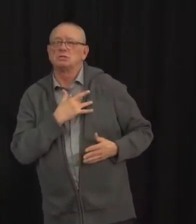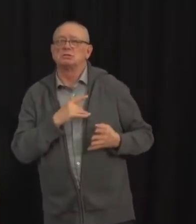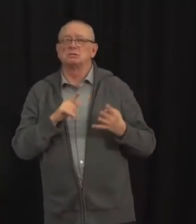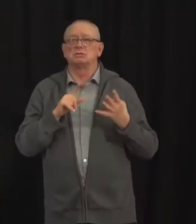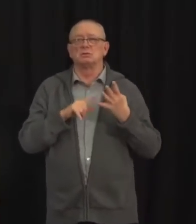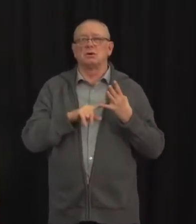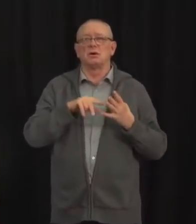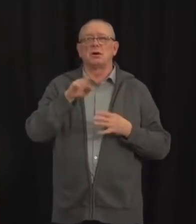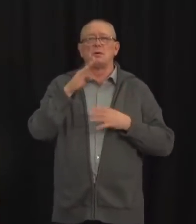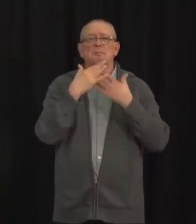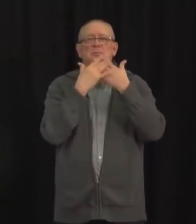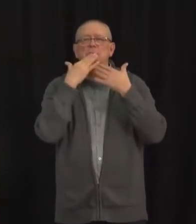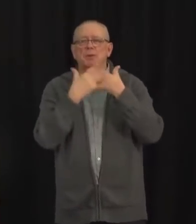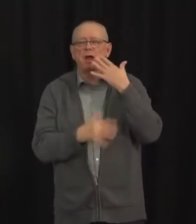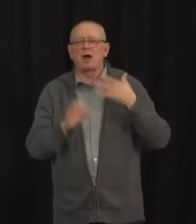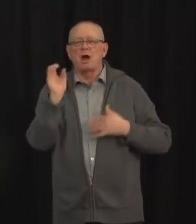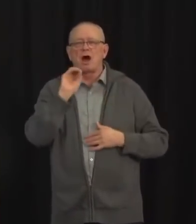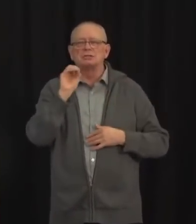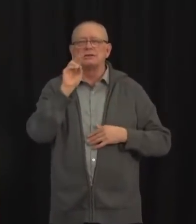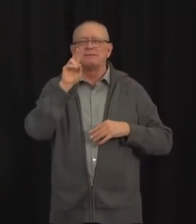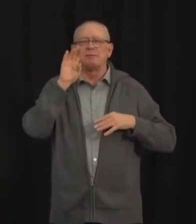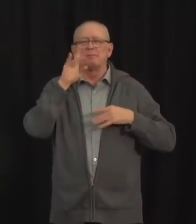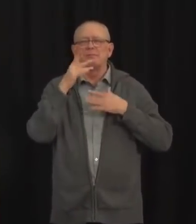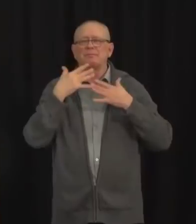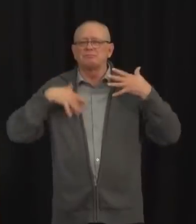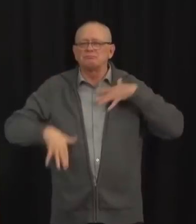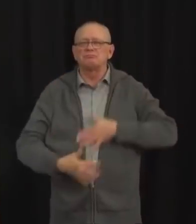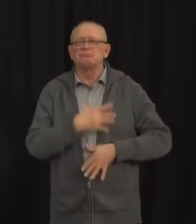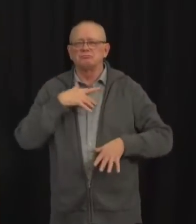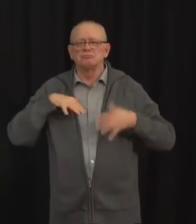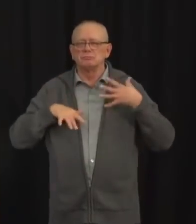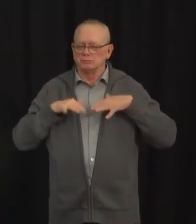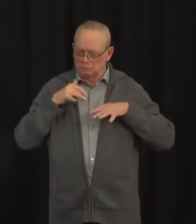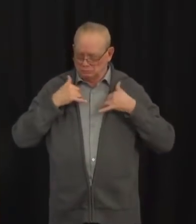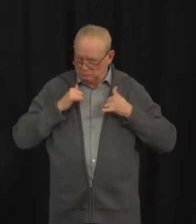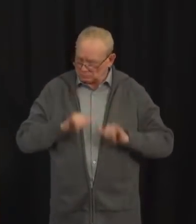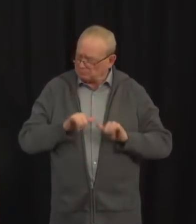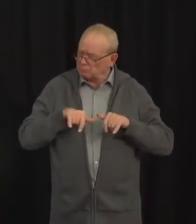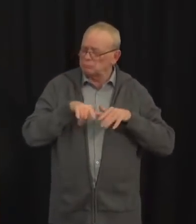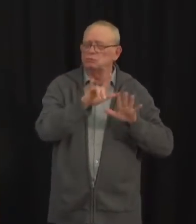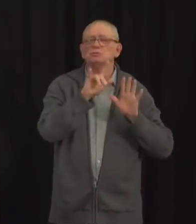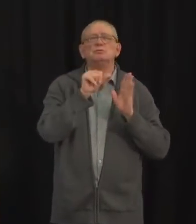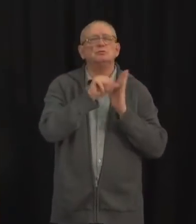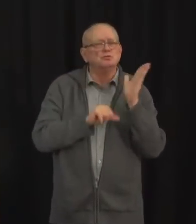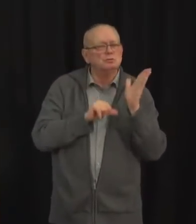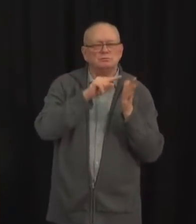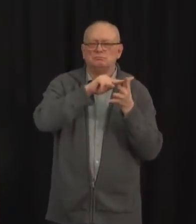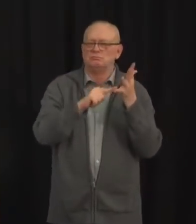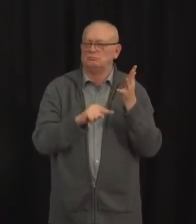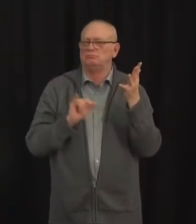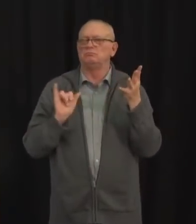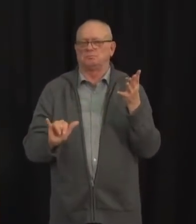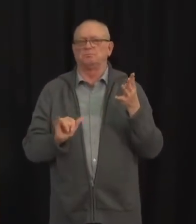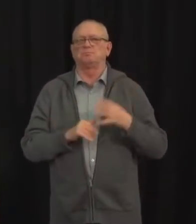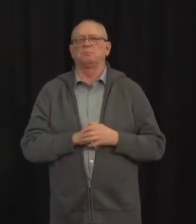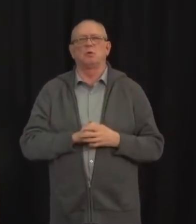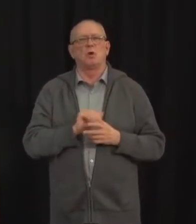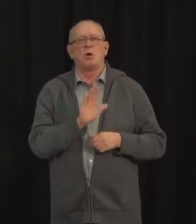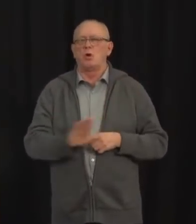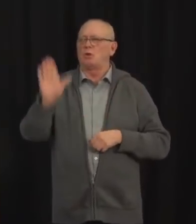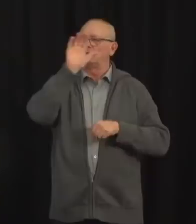possible across the province. Depending on the number of Albertans with COVID-19 who are hospitalized in different zones and